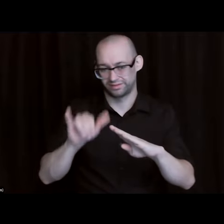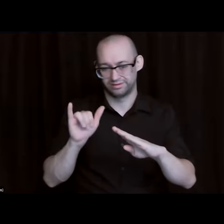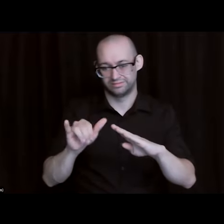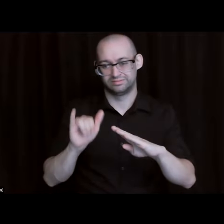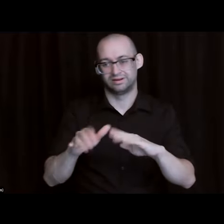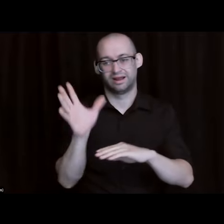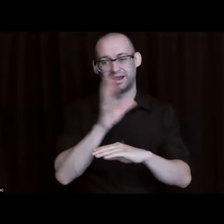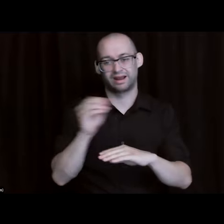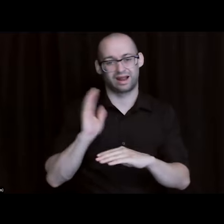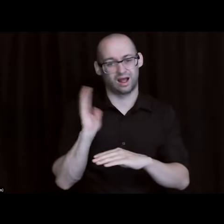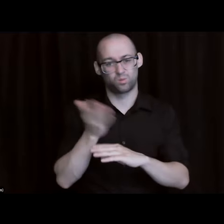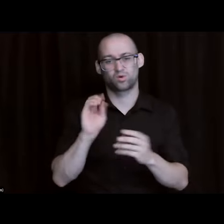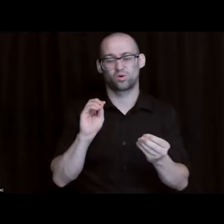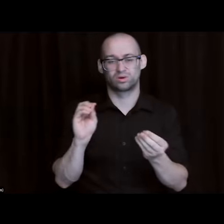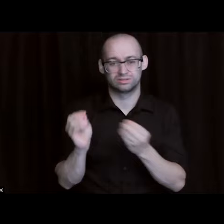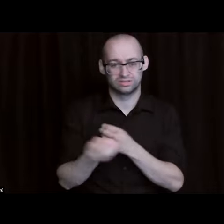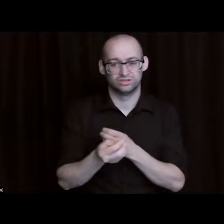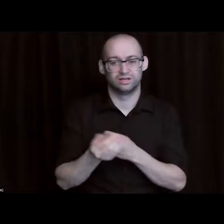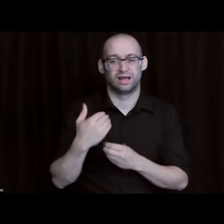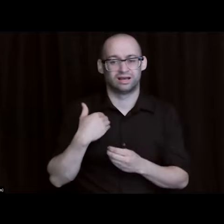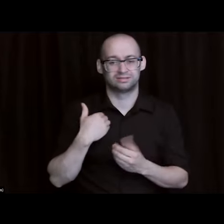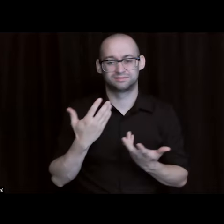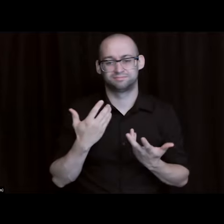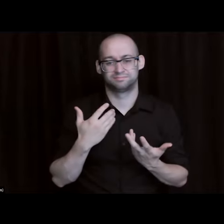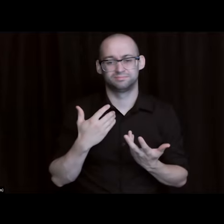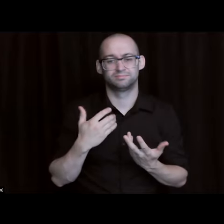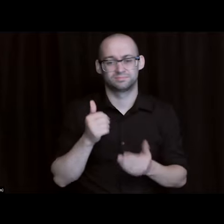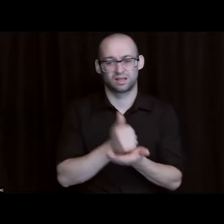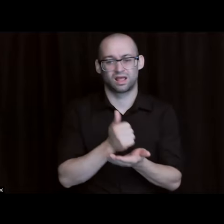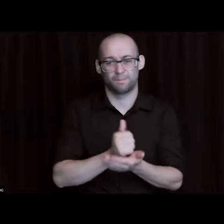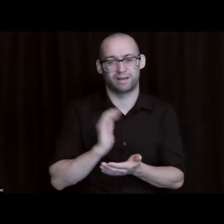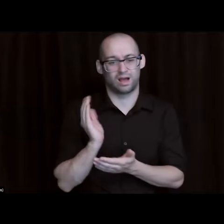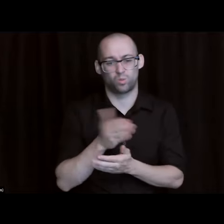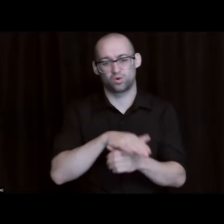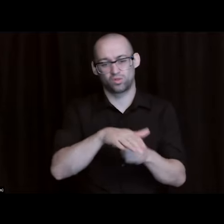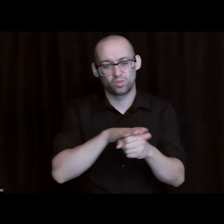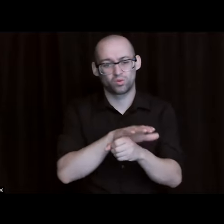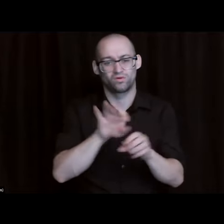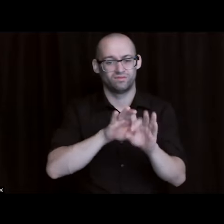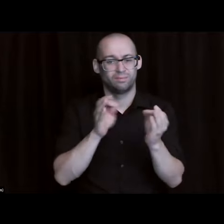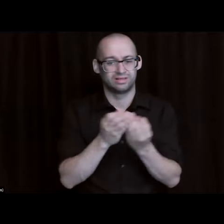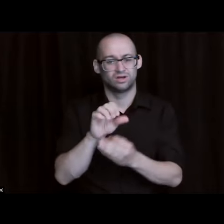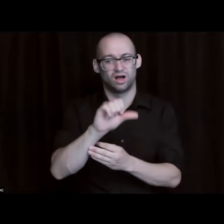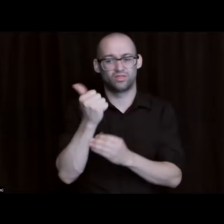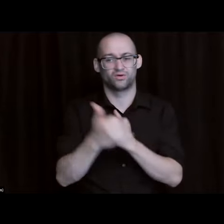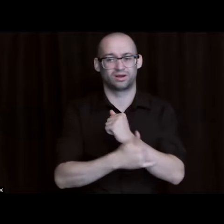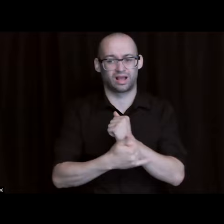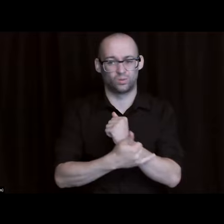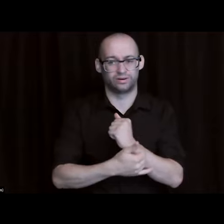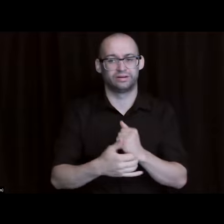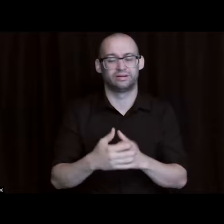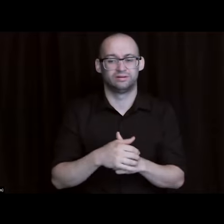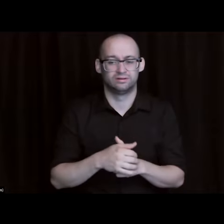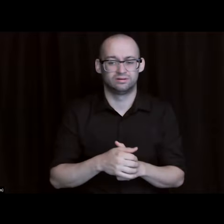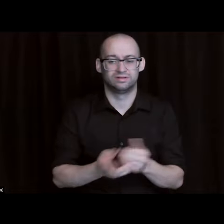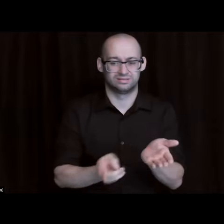and our organization has helped our families, our local families, as well as other counties, to sign up and